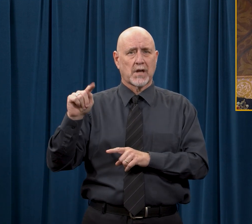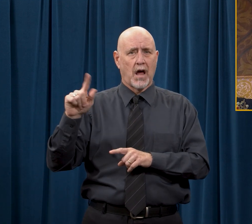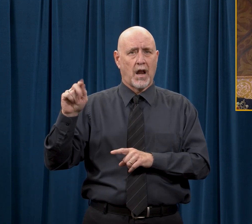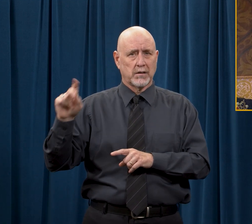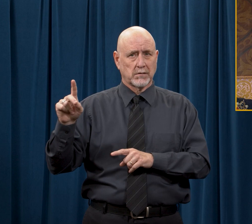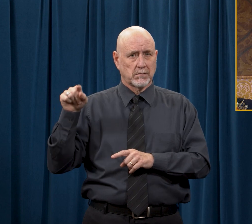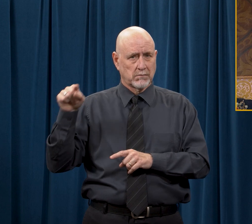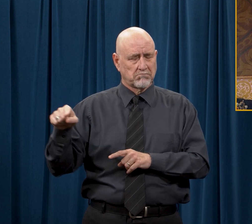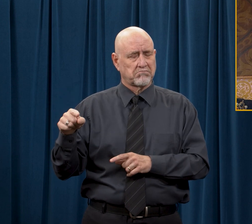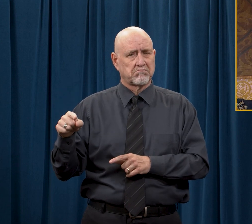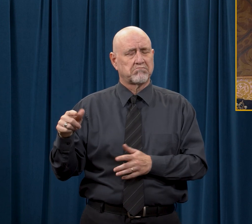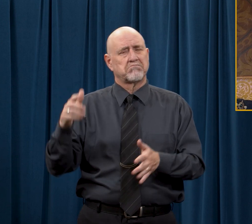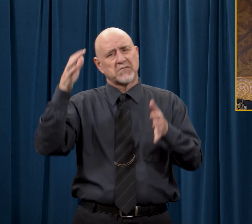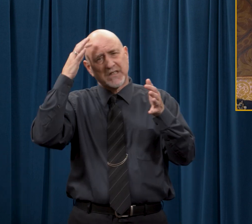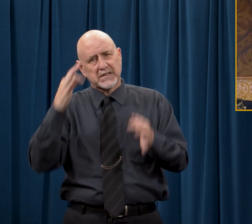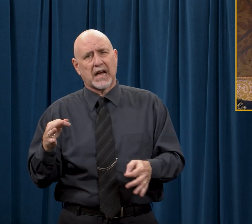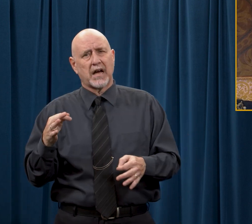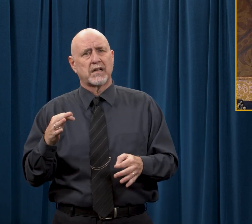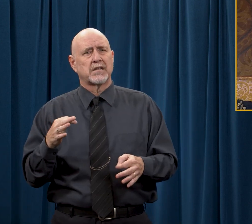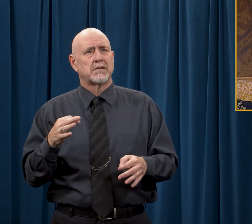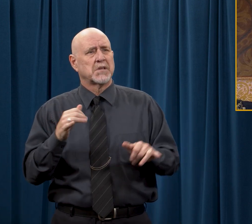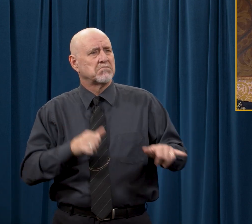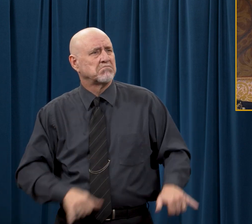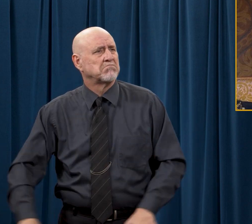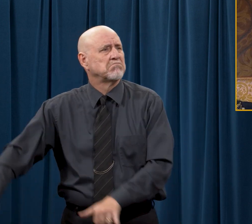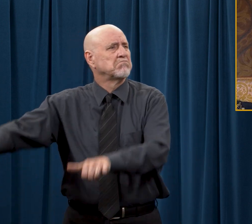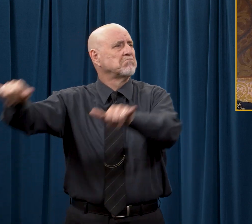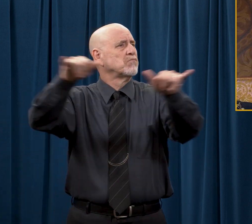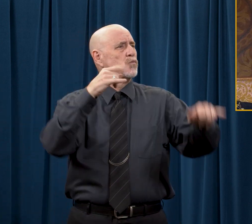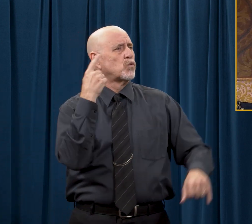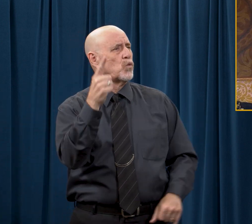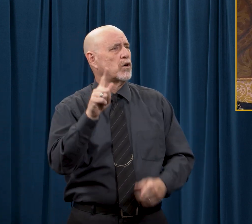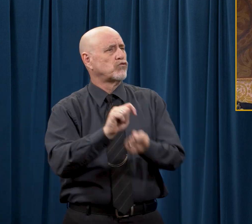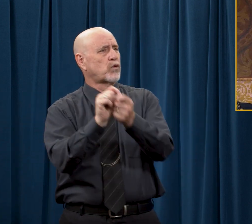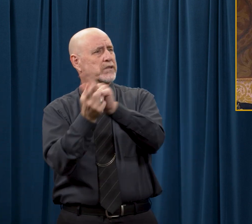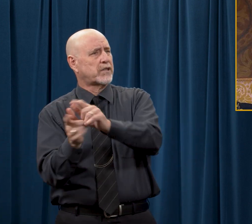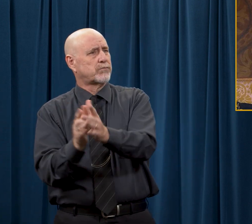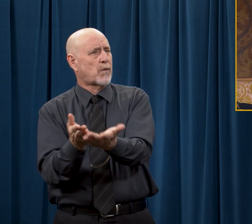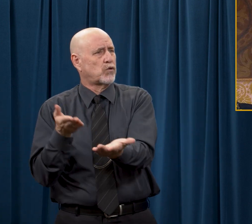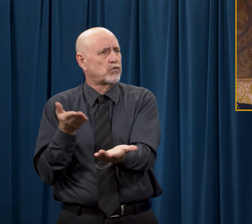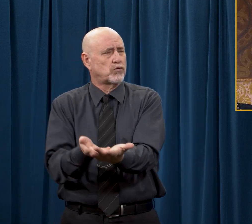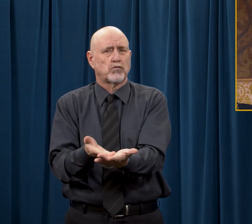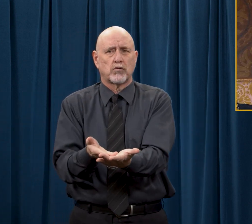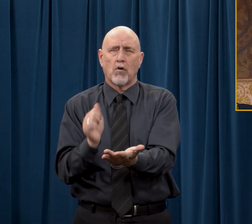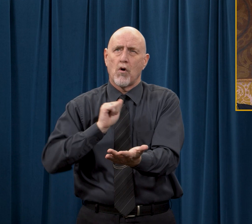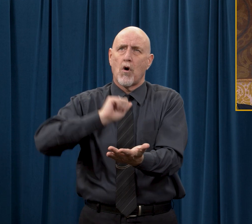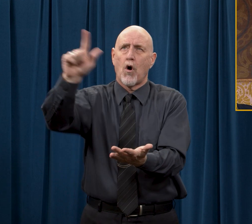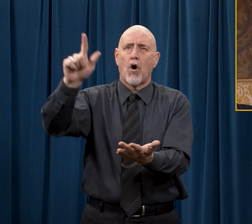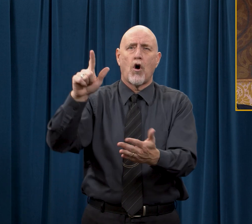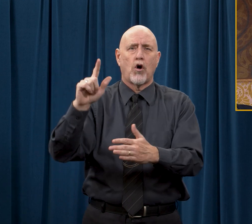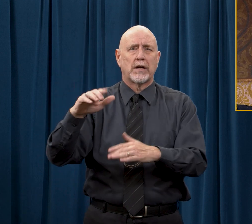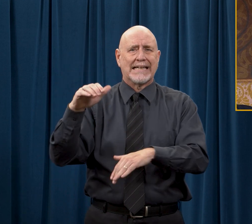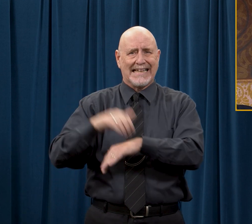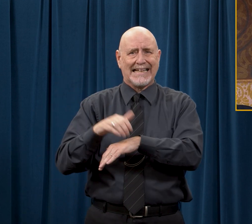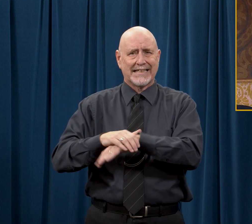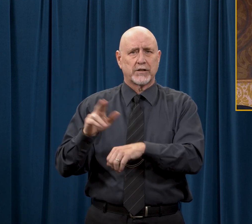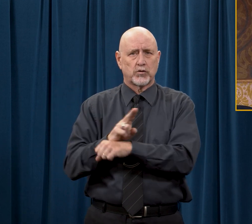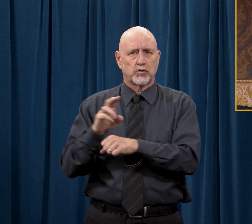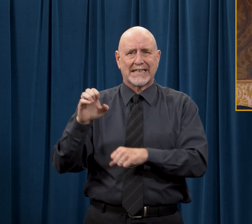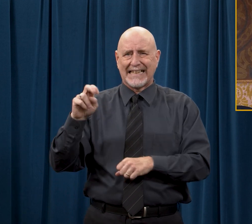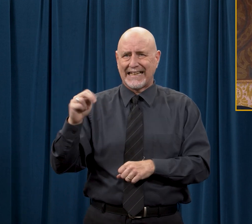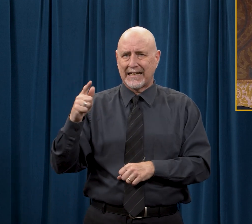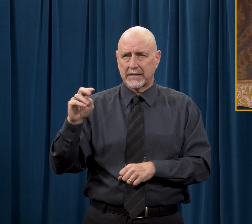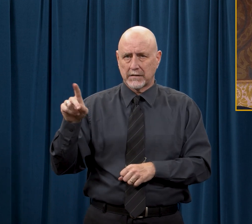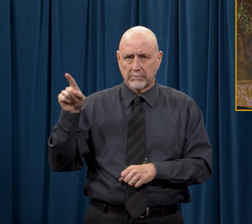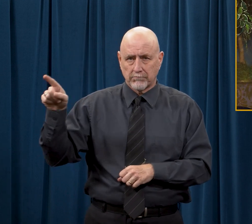Scotland decided there needed to be a uniform and accepted translation of the Bible that all England